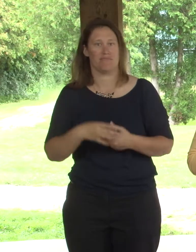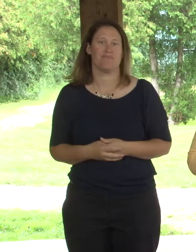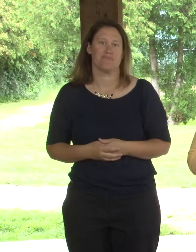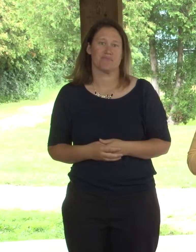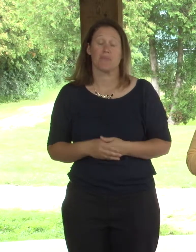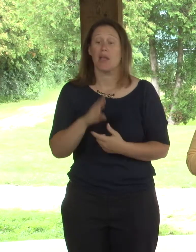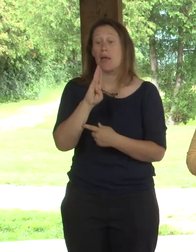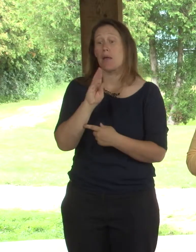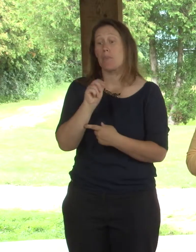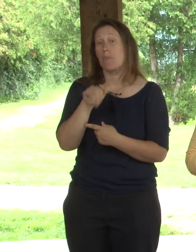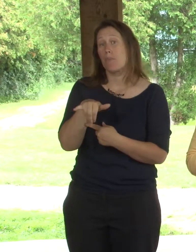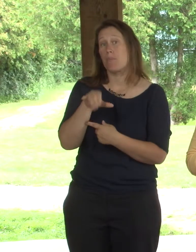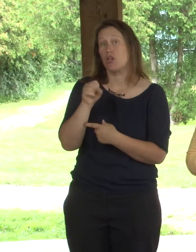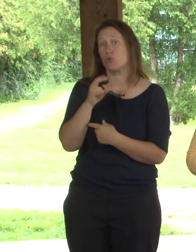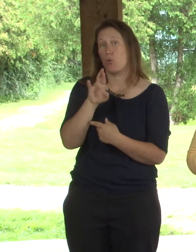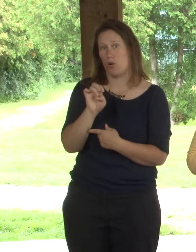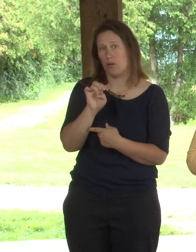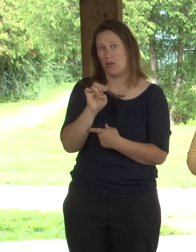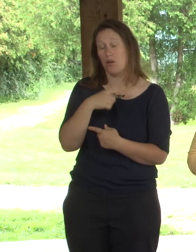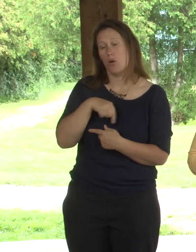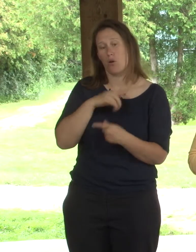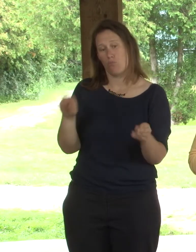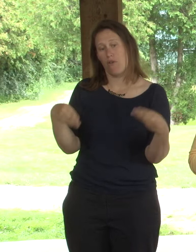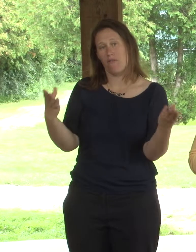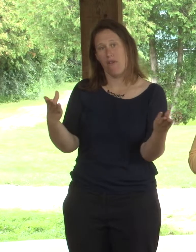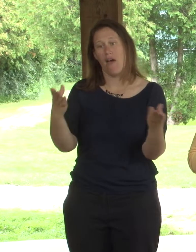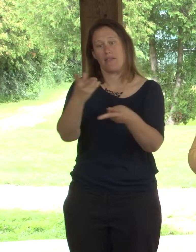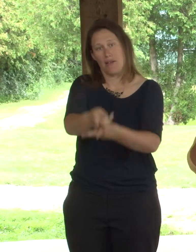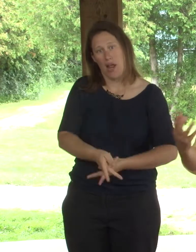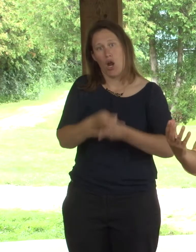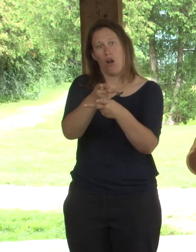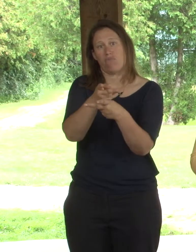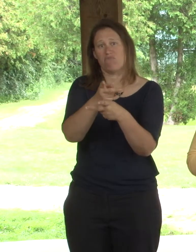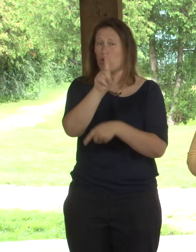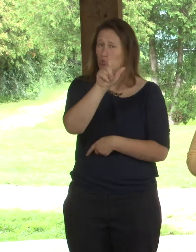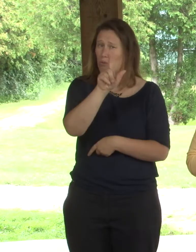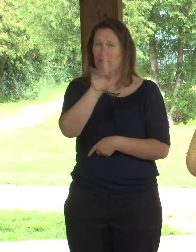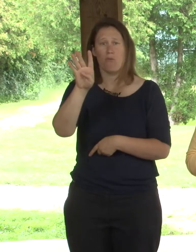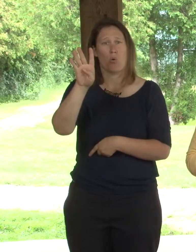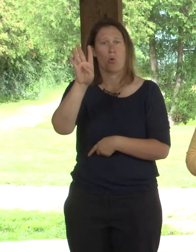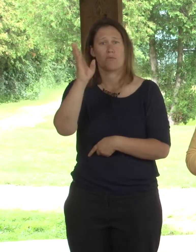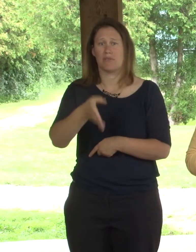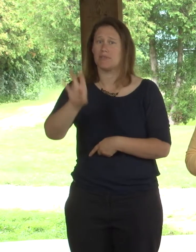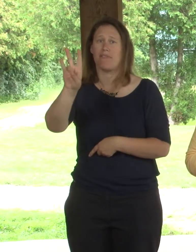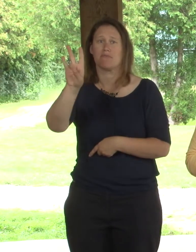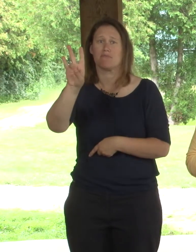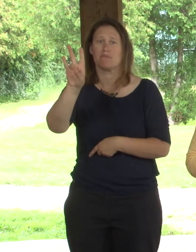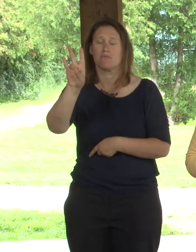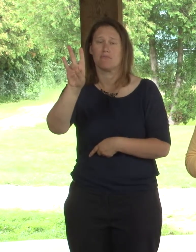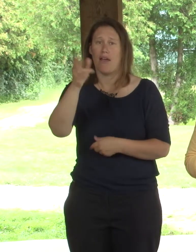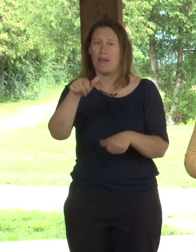Bayshore, from our perspective, we provide care 24/7. It's easy to access us through our